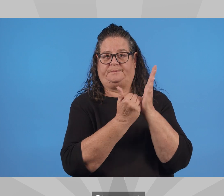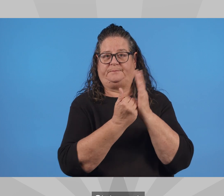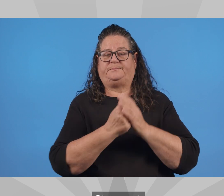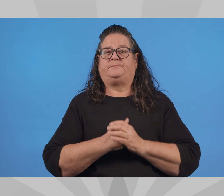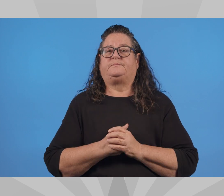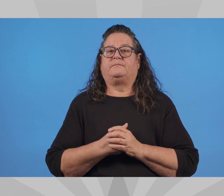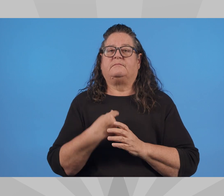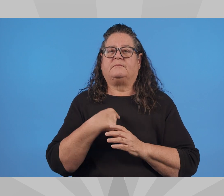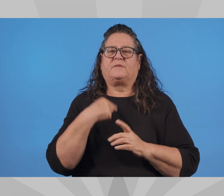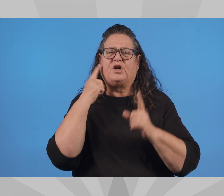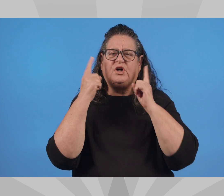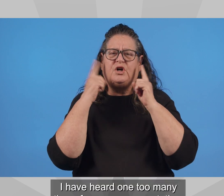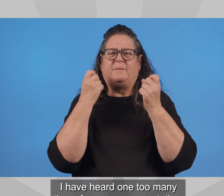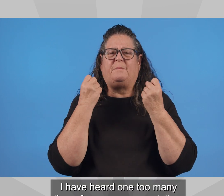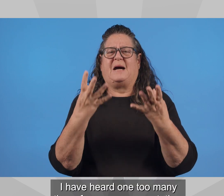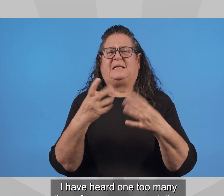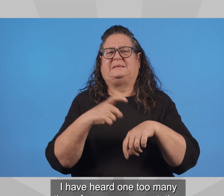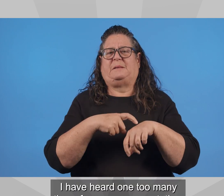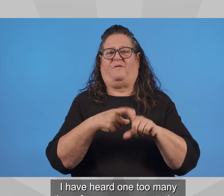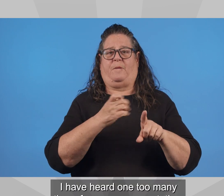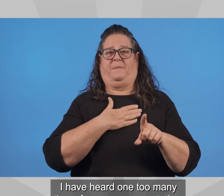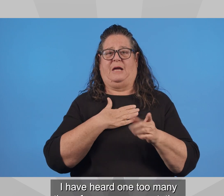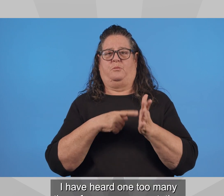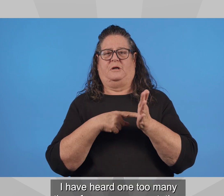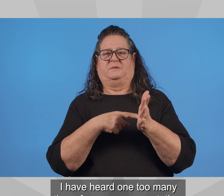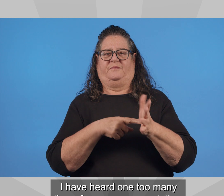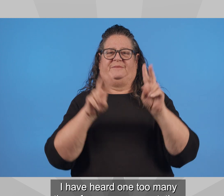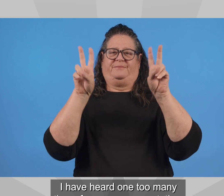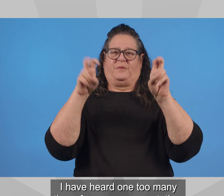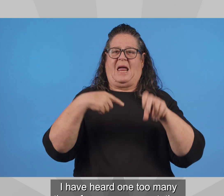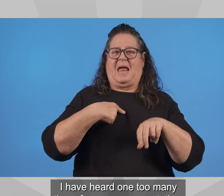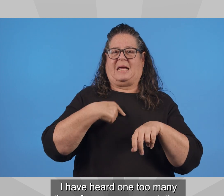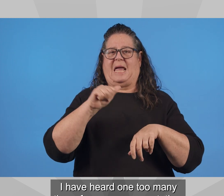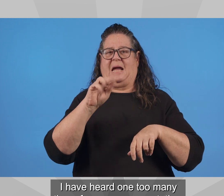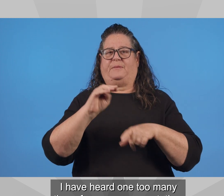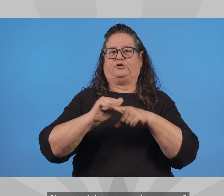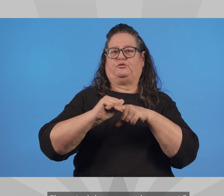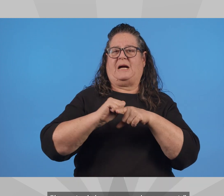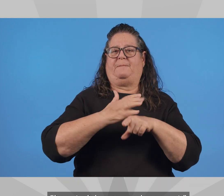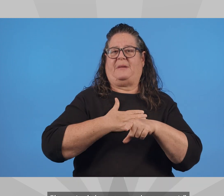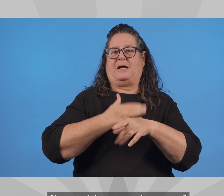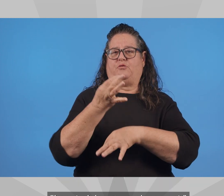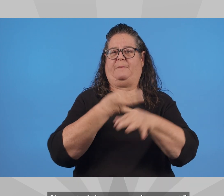Statement: I have heard one too many times from my representative, I am training my